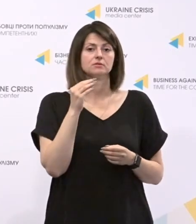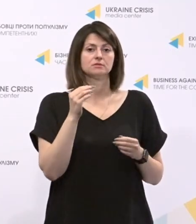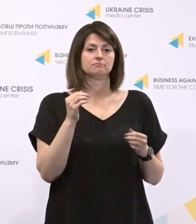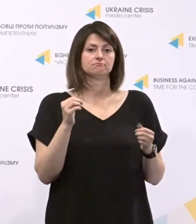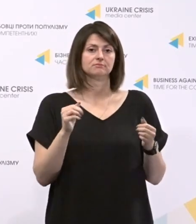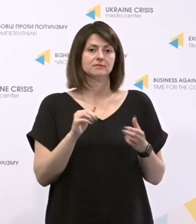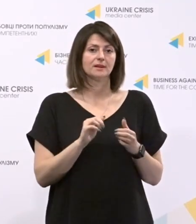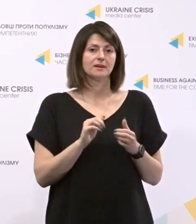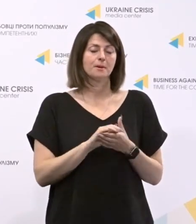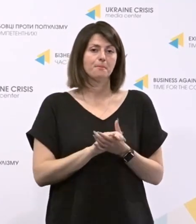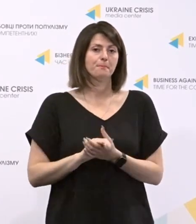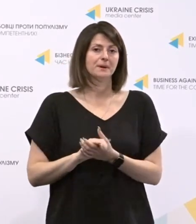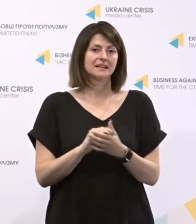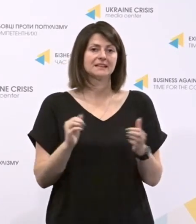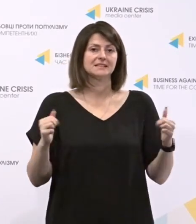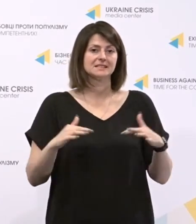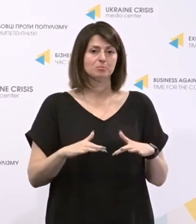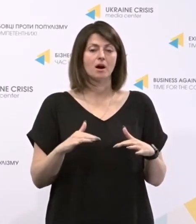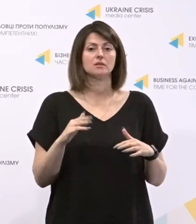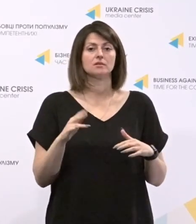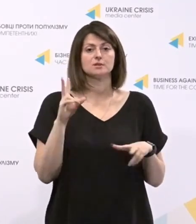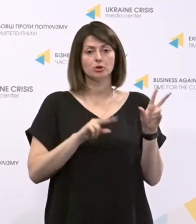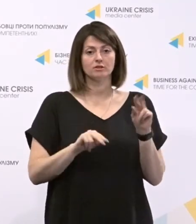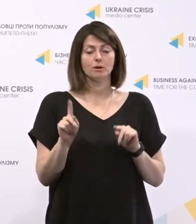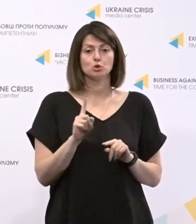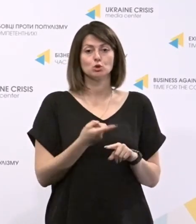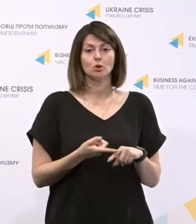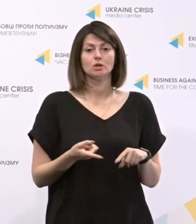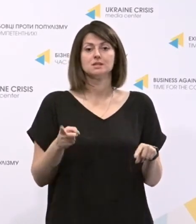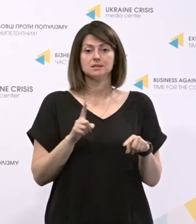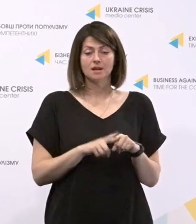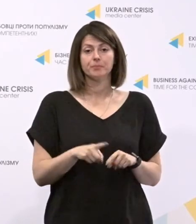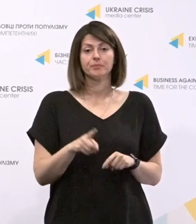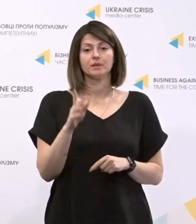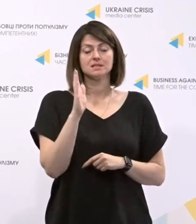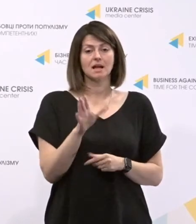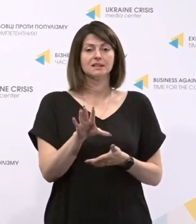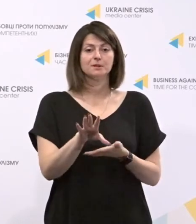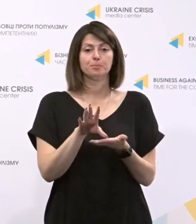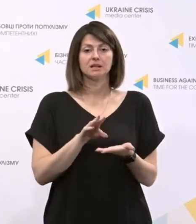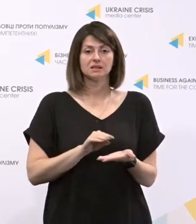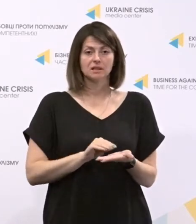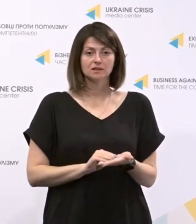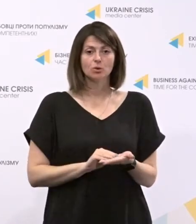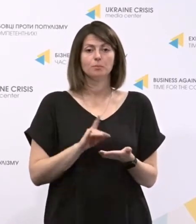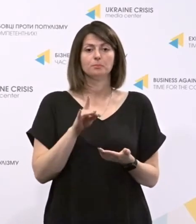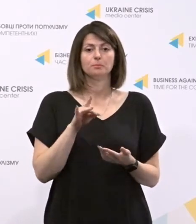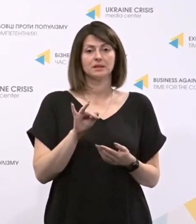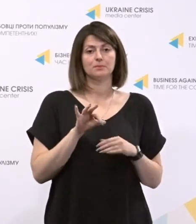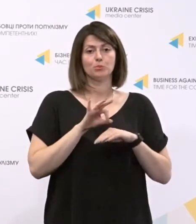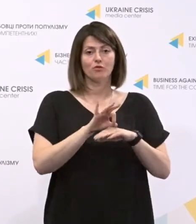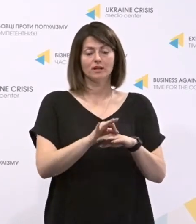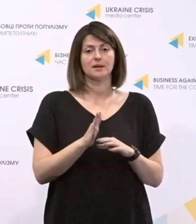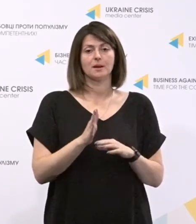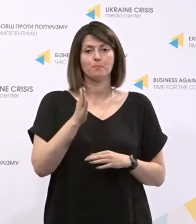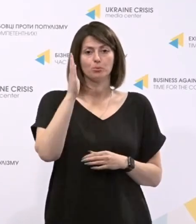assemblies which will be held in other regions and towns of Ukraine. Thank you.